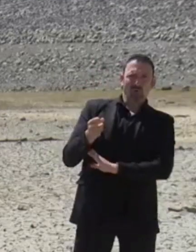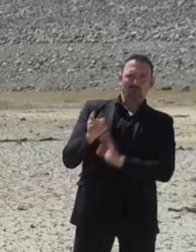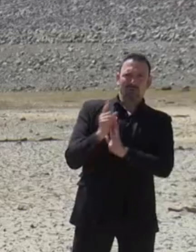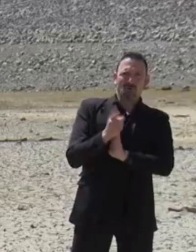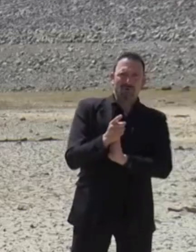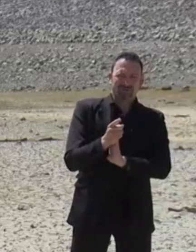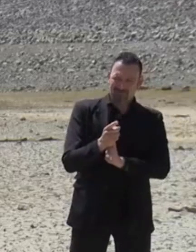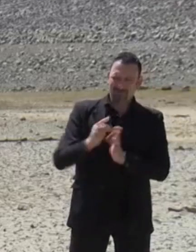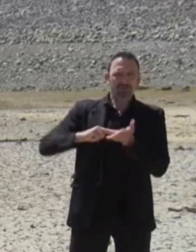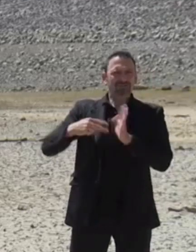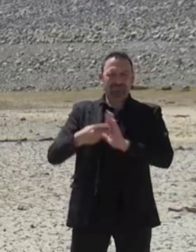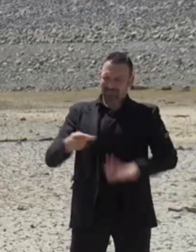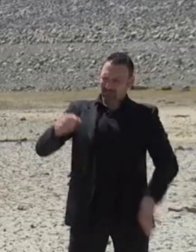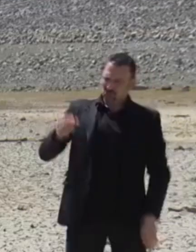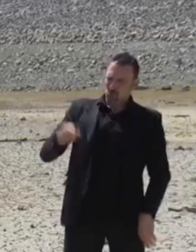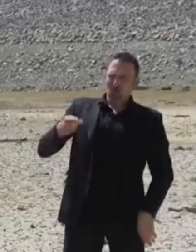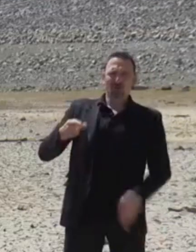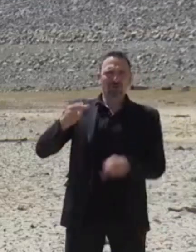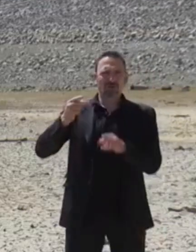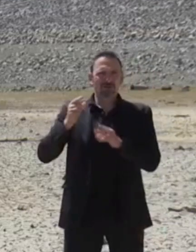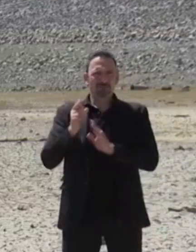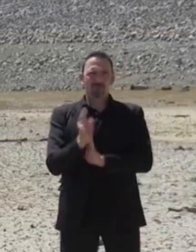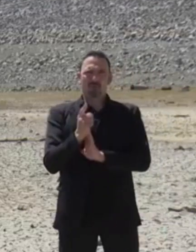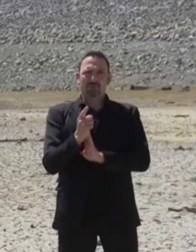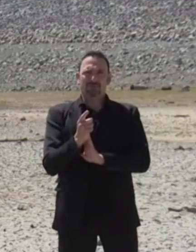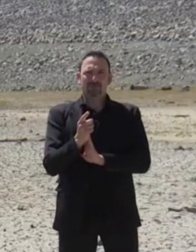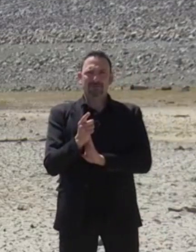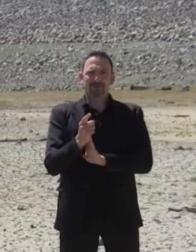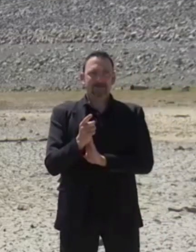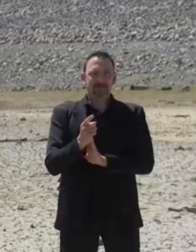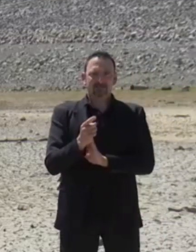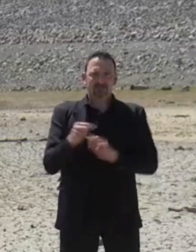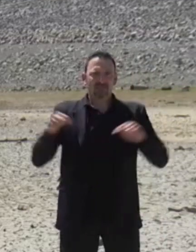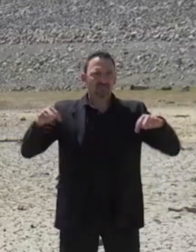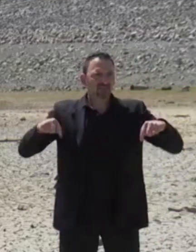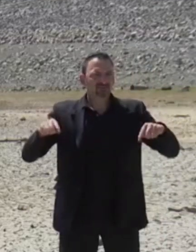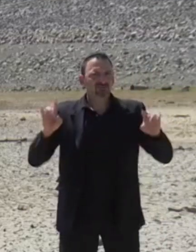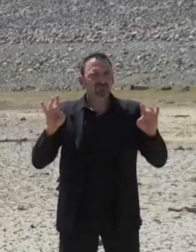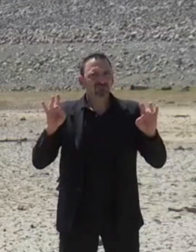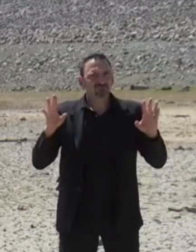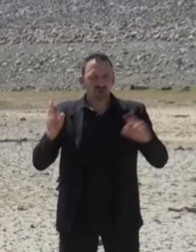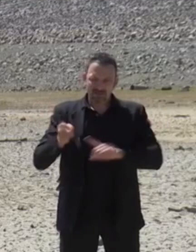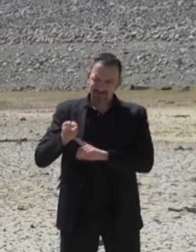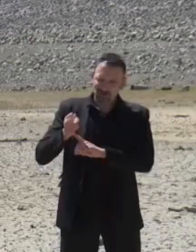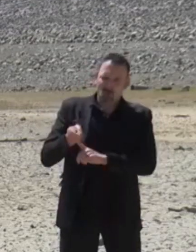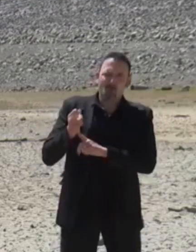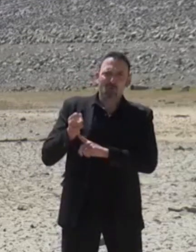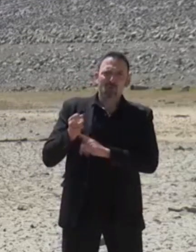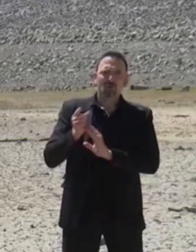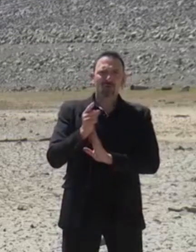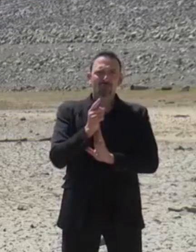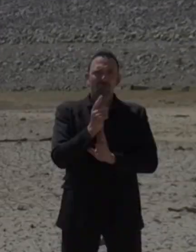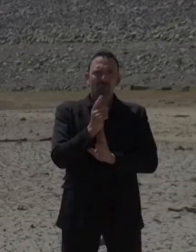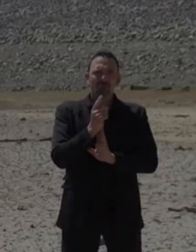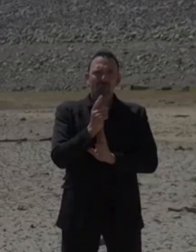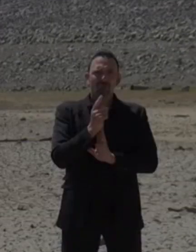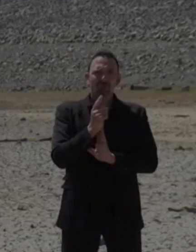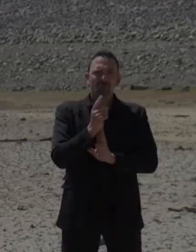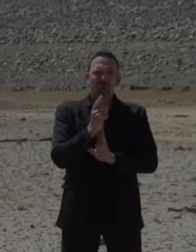oftentimes we overstate the word historic, but this is indeed an historic moment, certainly historic